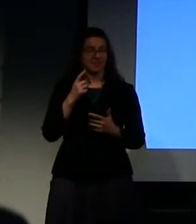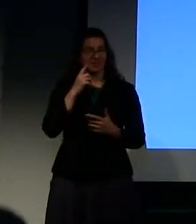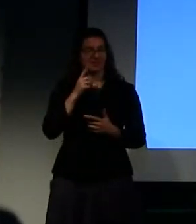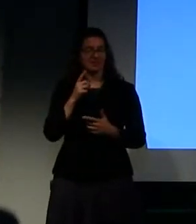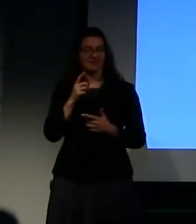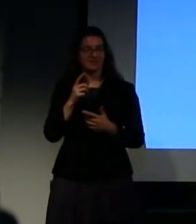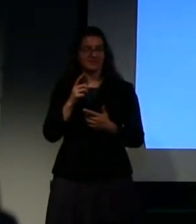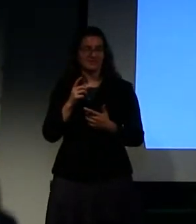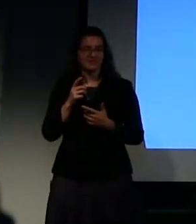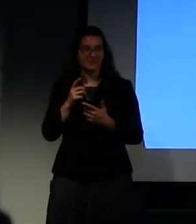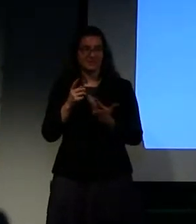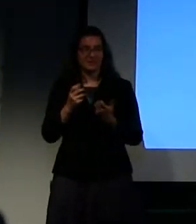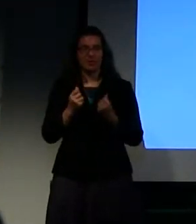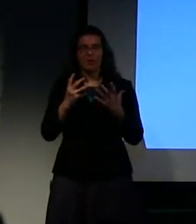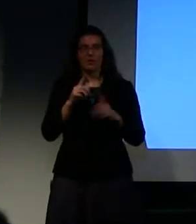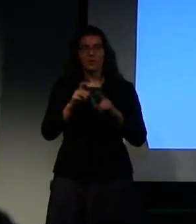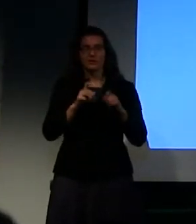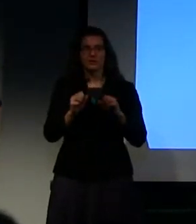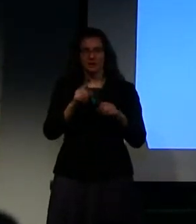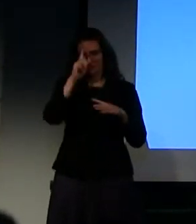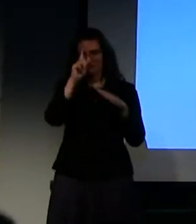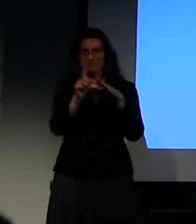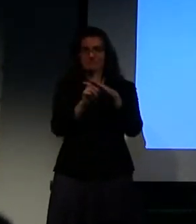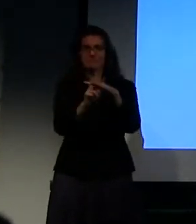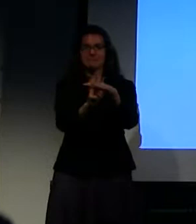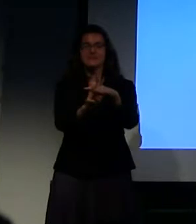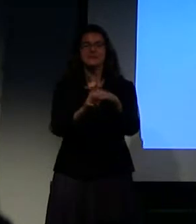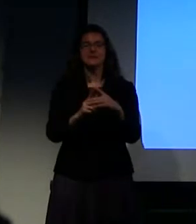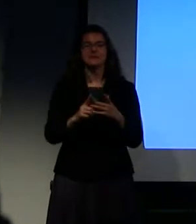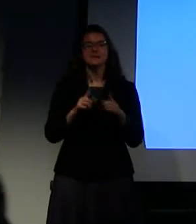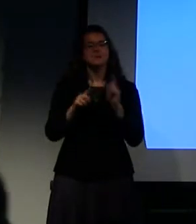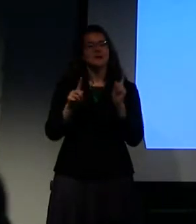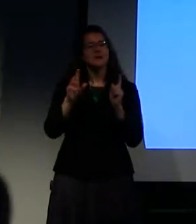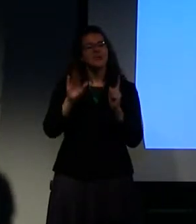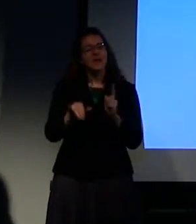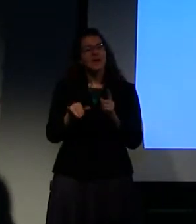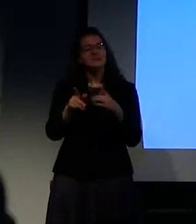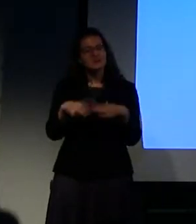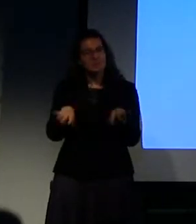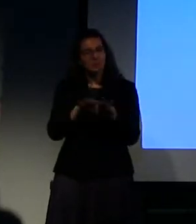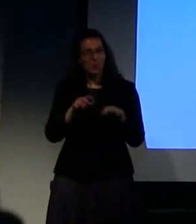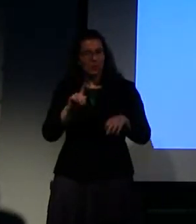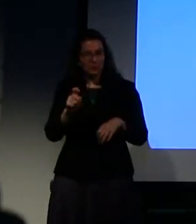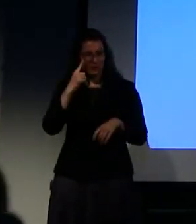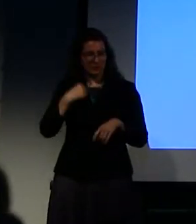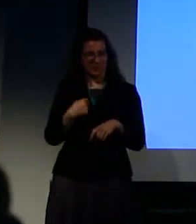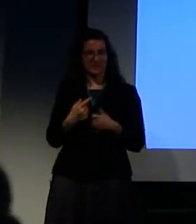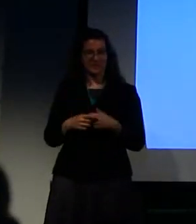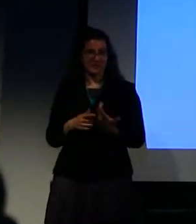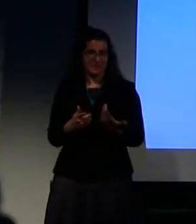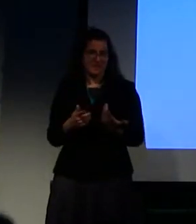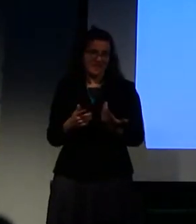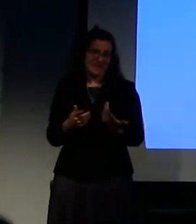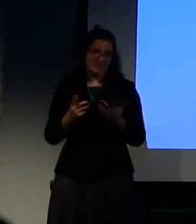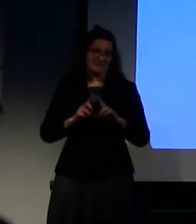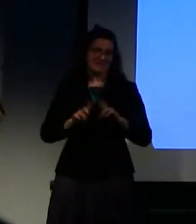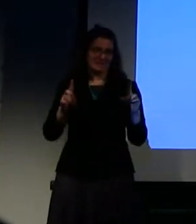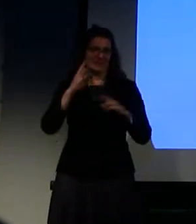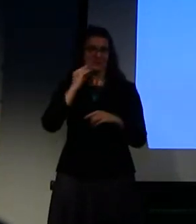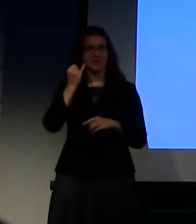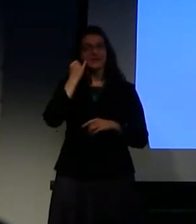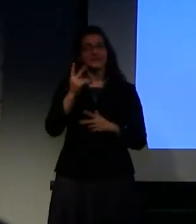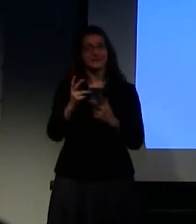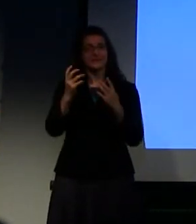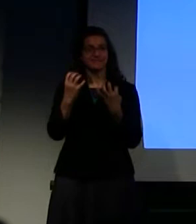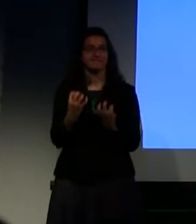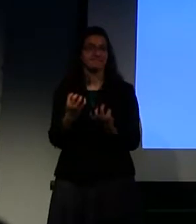important question to ask because it's one thing to watch me up here doing my thing, but